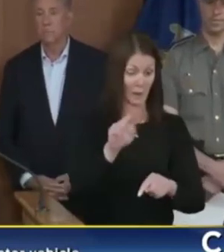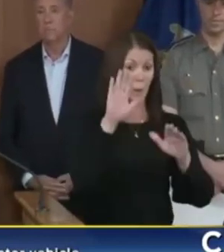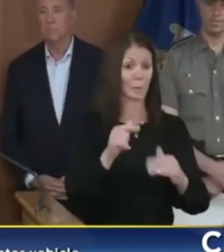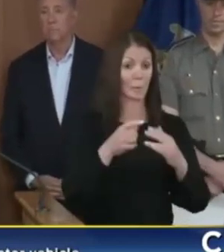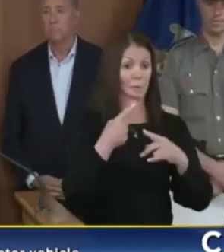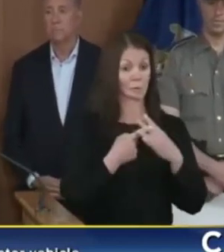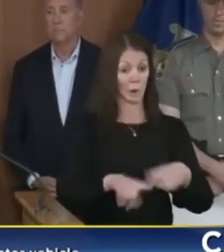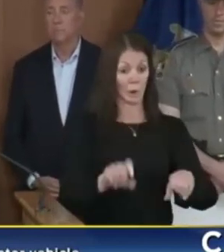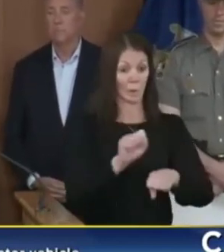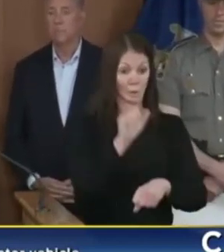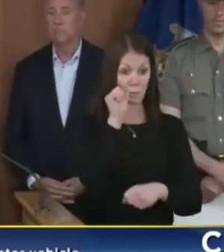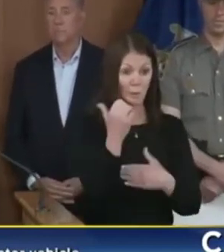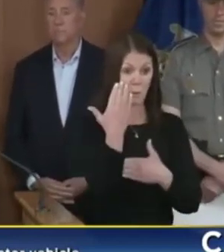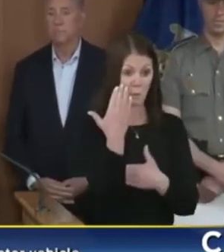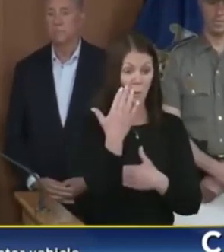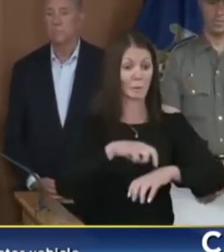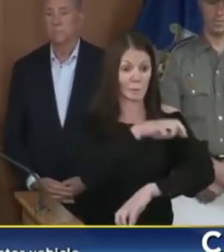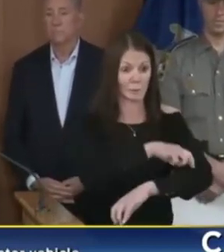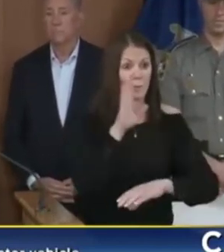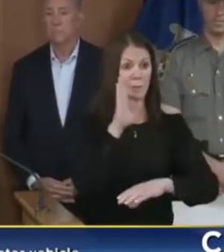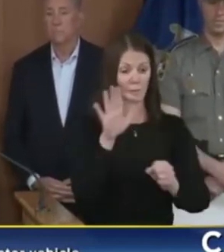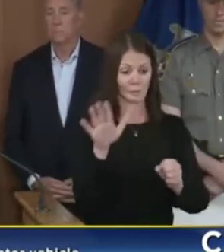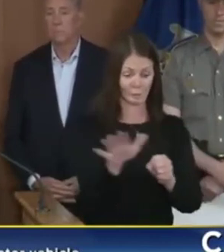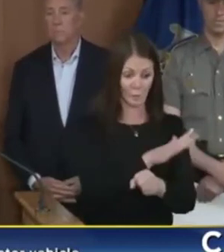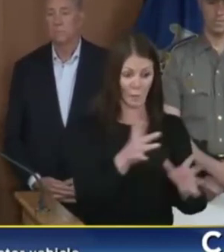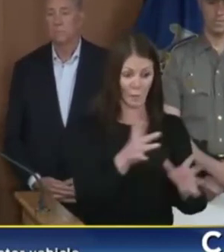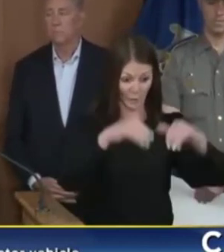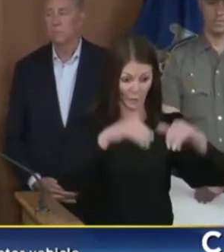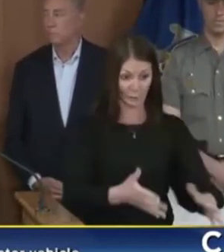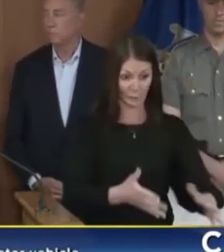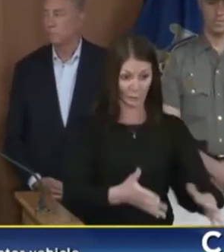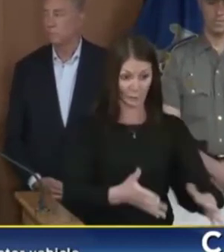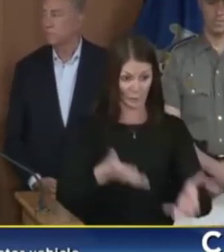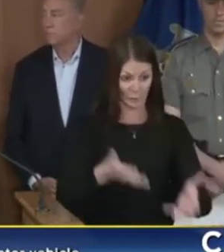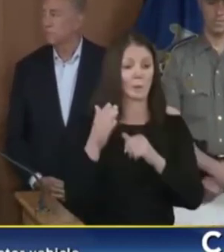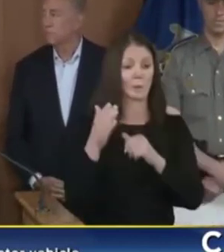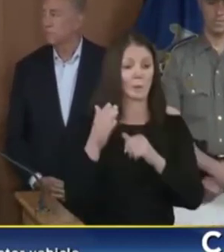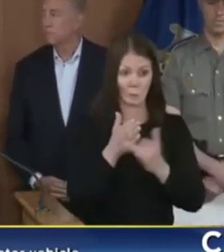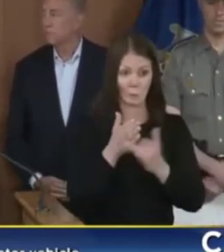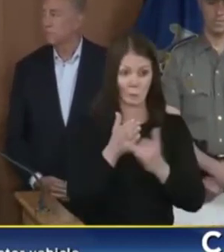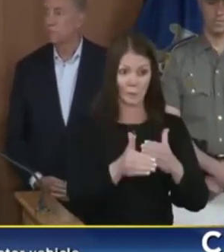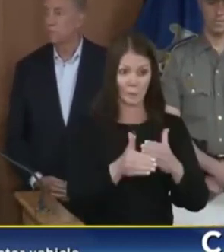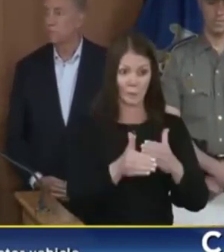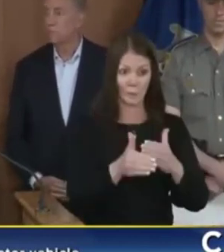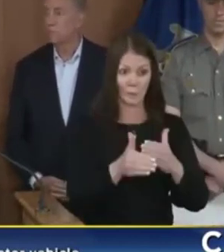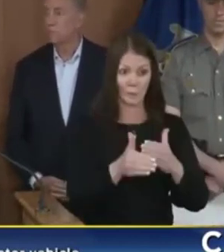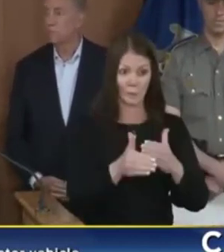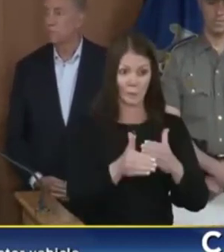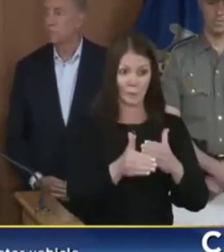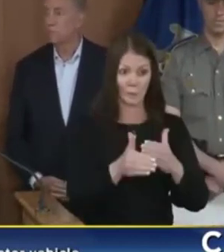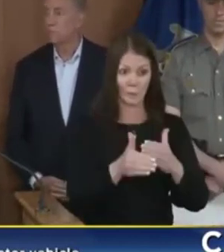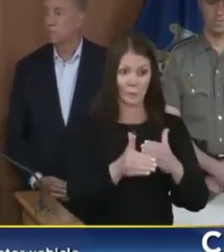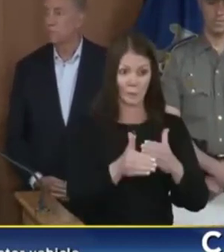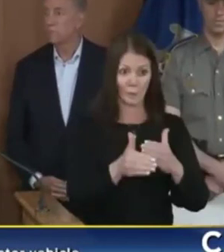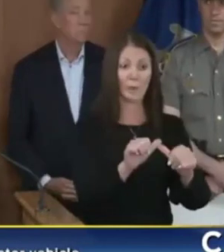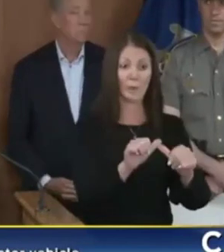bridge completely removed. We'll work through the weekend and then hopefully have everything, as long as the weather holds out, have everything reopened